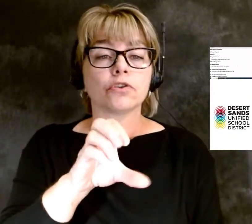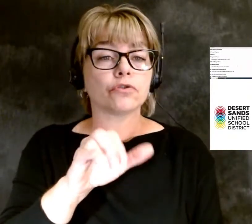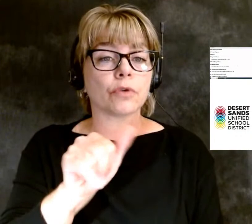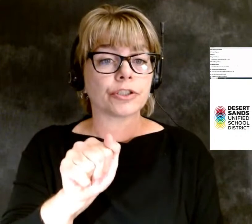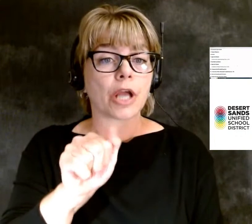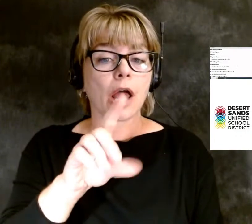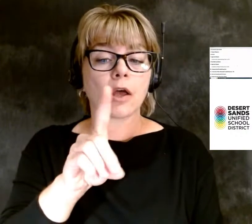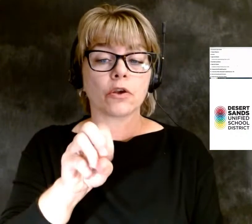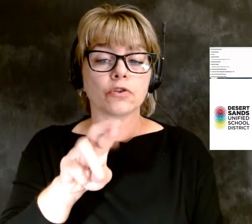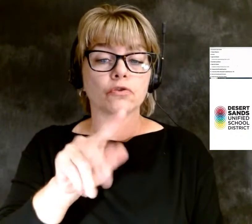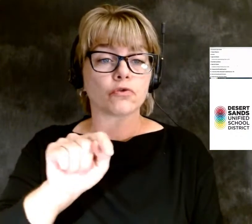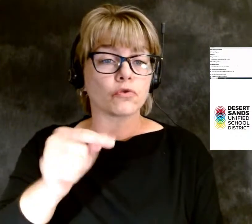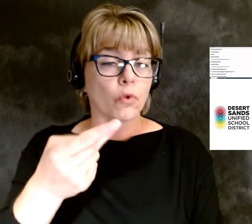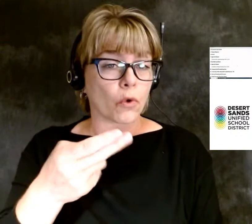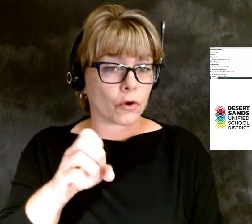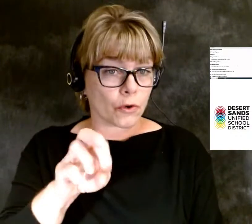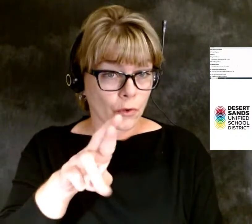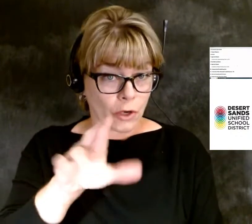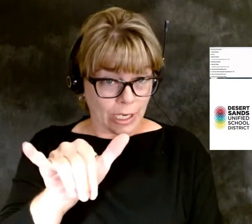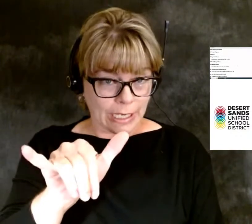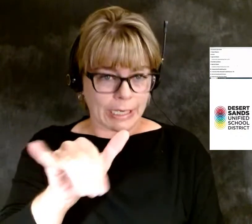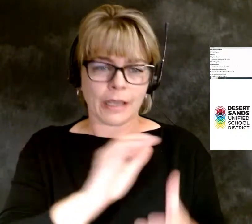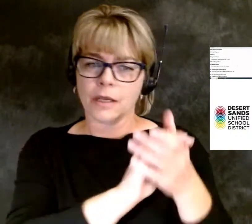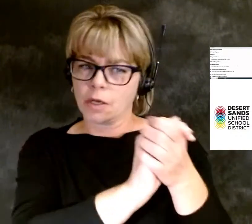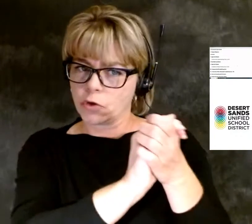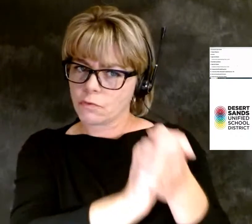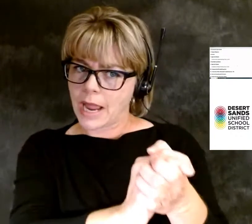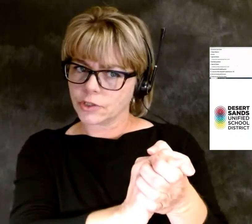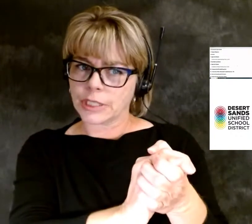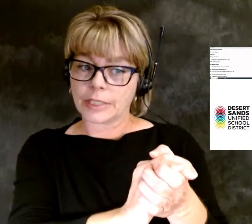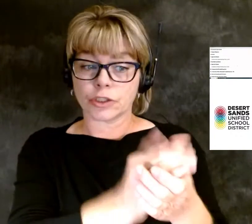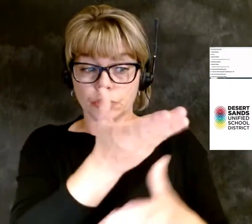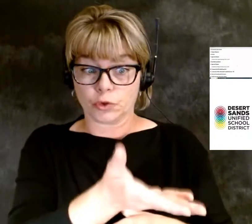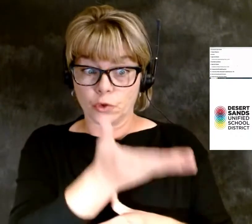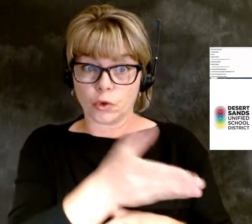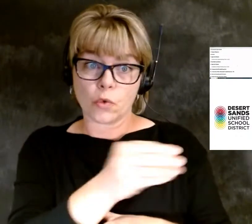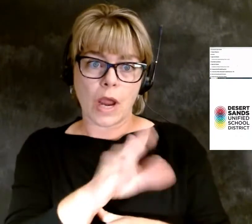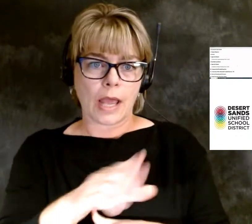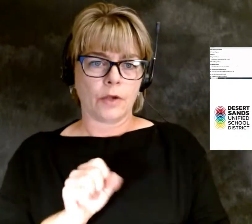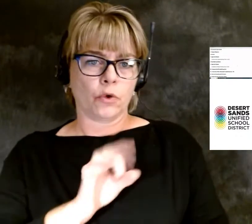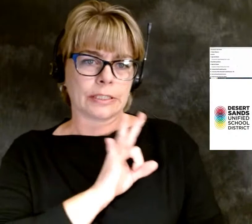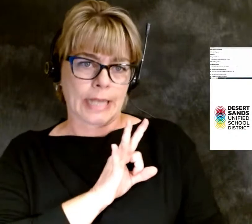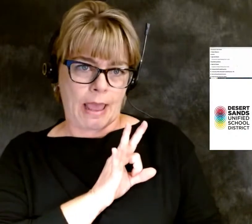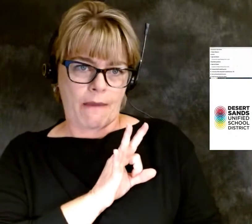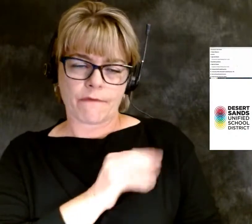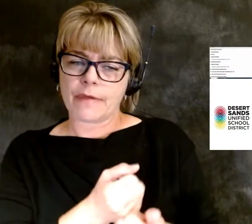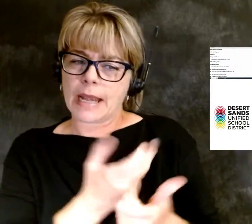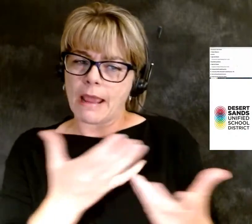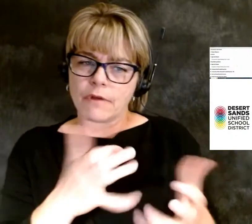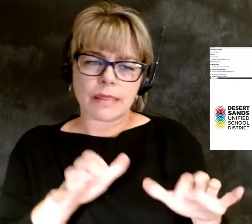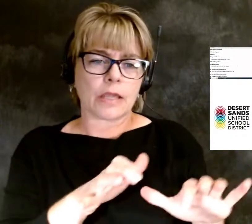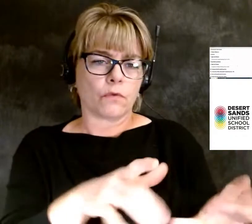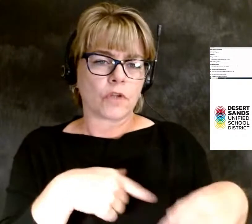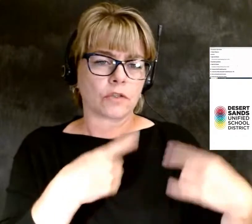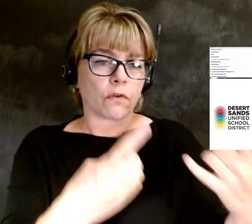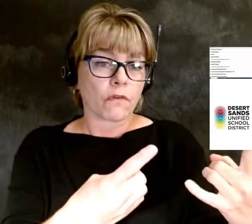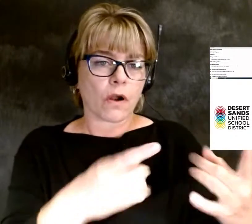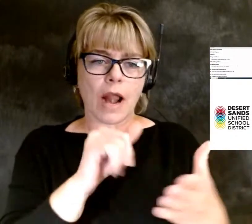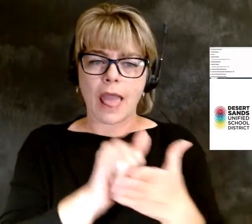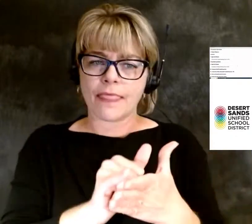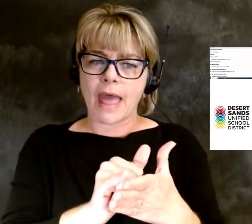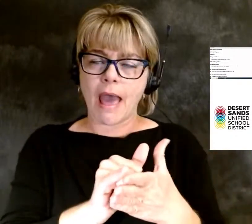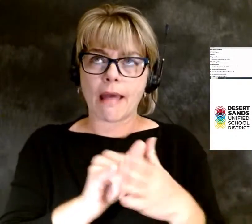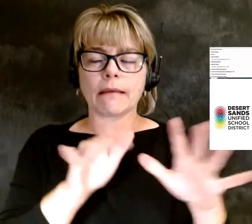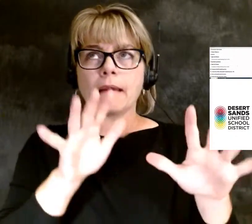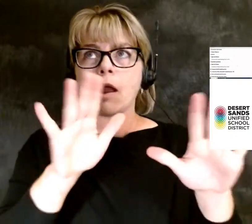to you and my kudos to you and your fine staff on all that you've done and the incredible icon that you have designed.